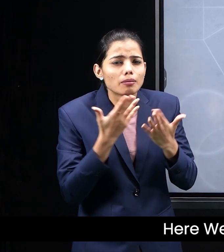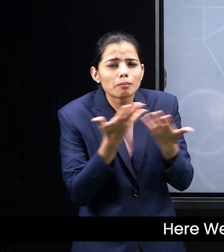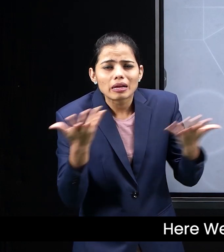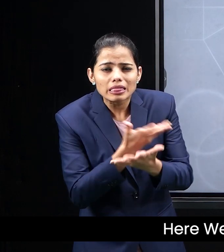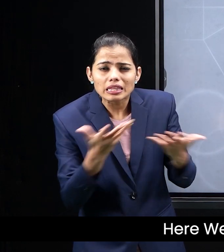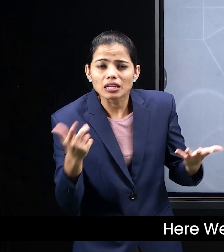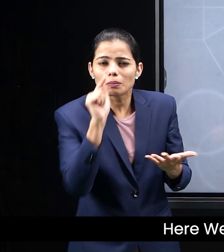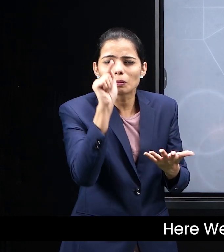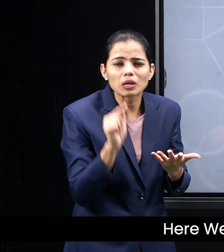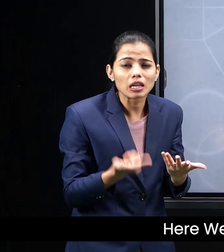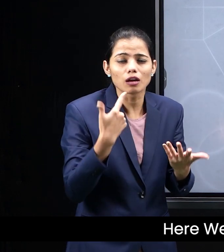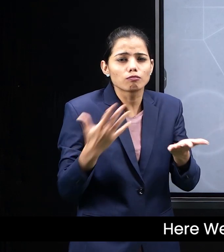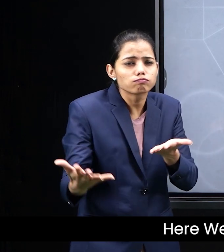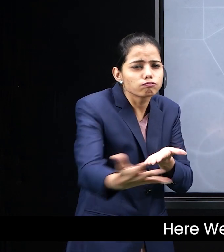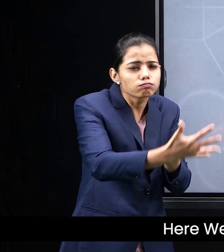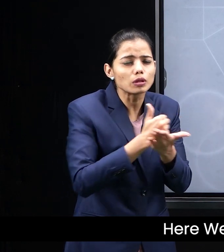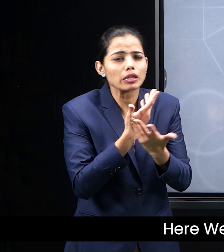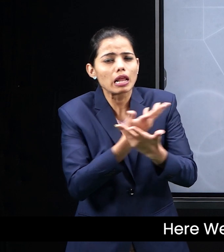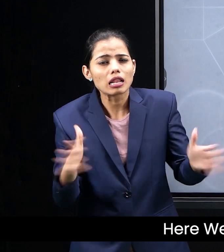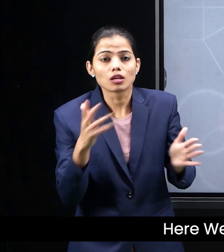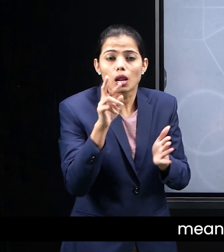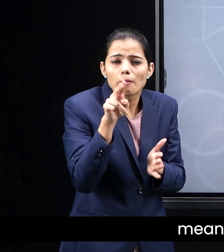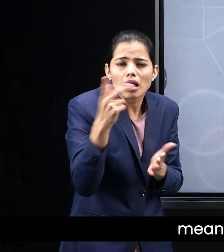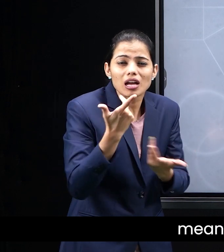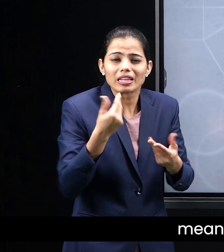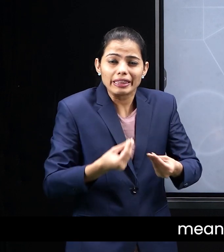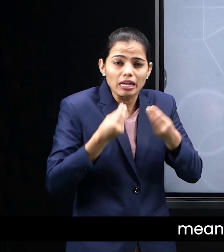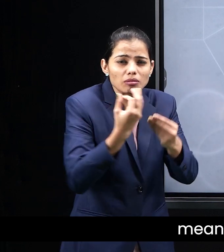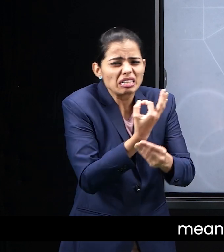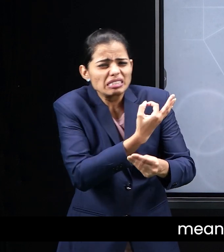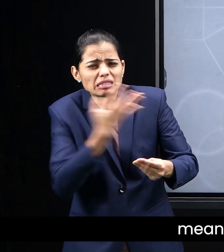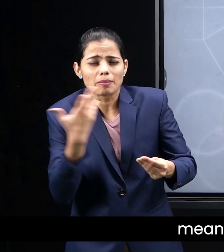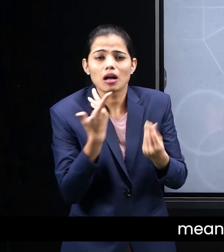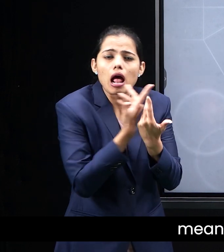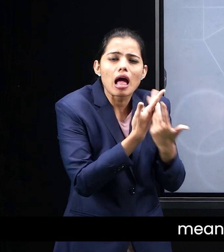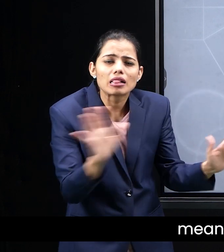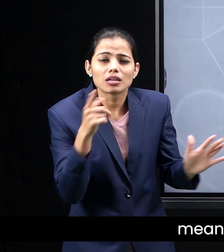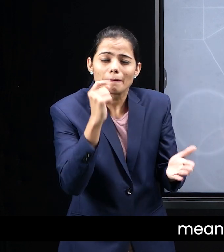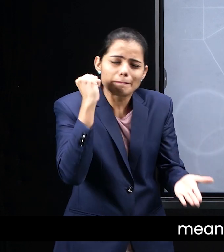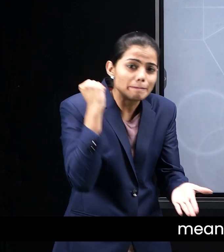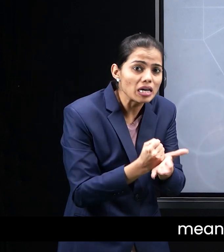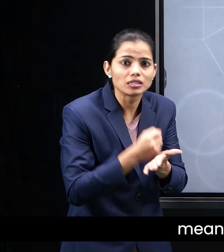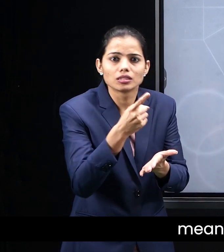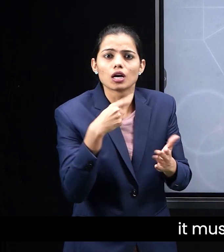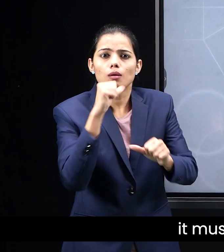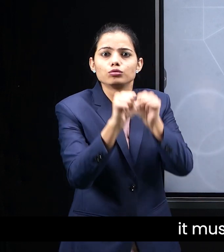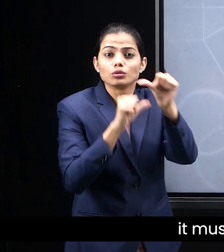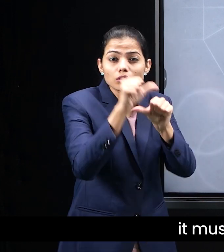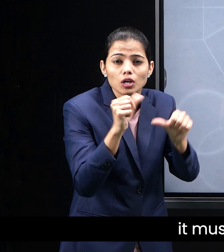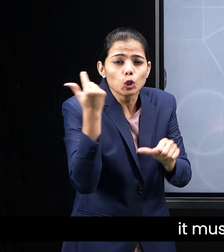Here, well-defined collection of objects means that given a specific object, it must be